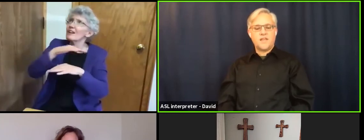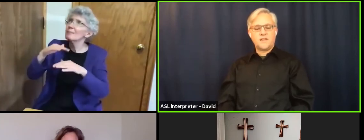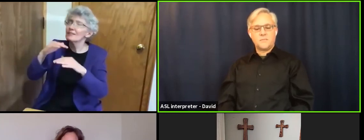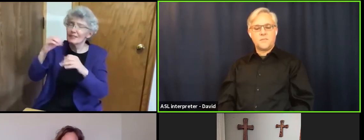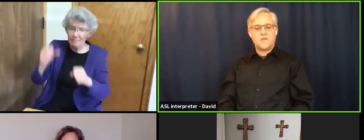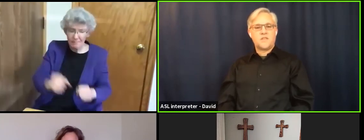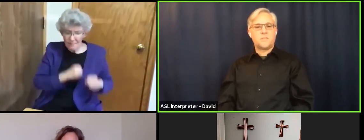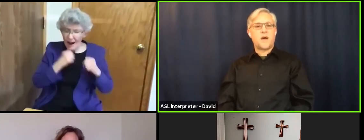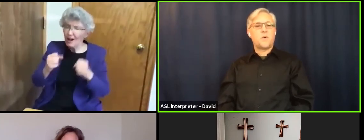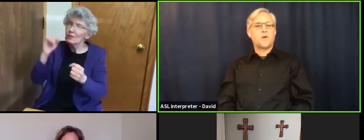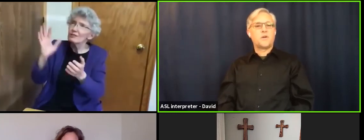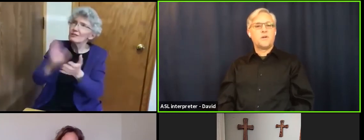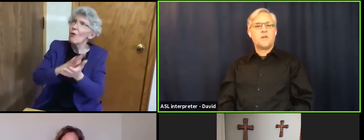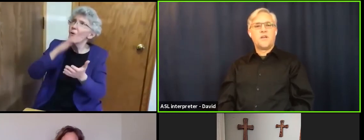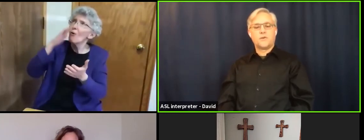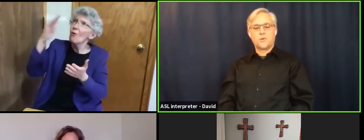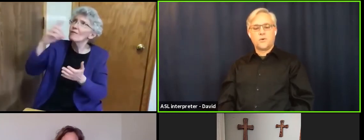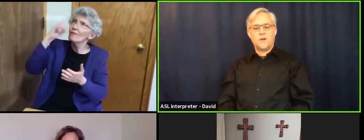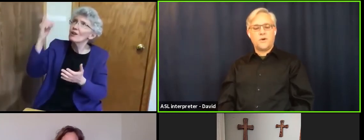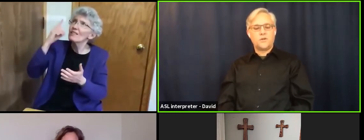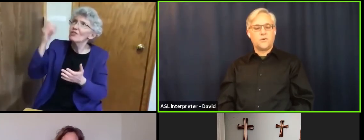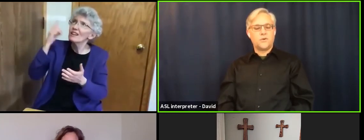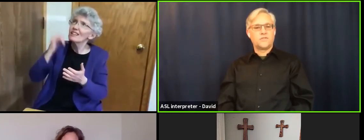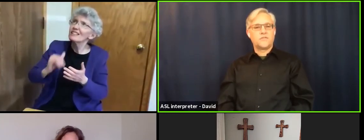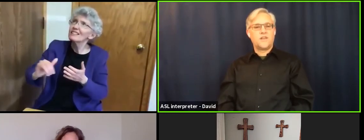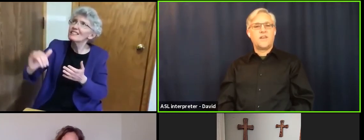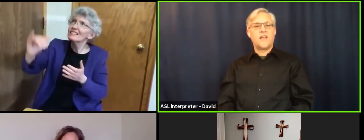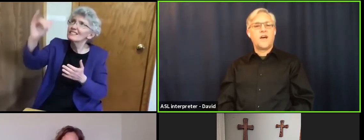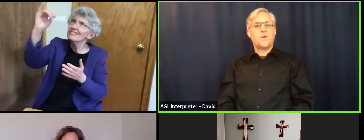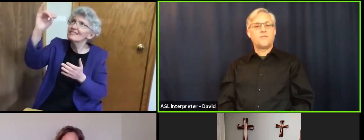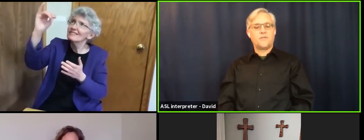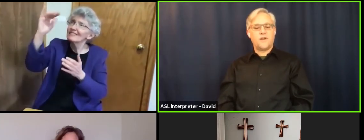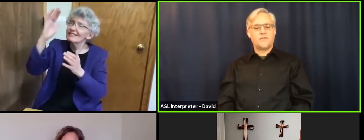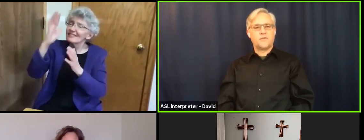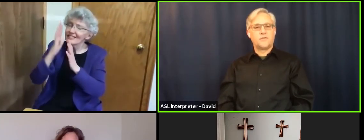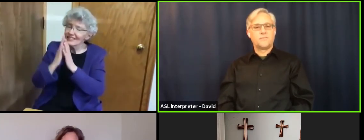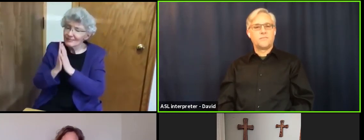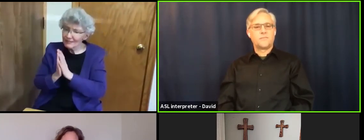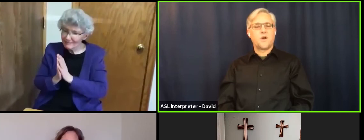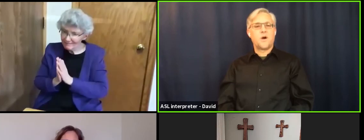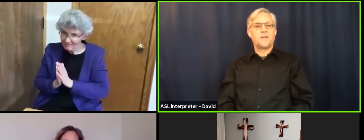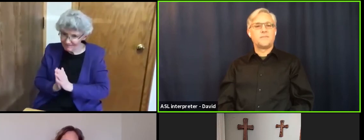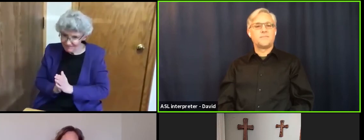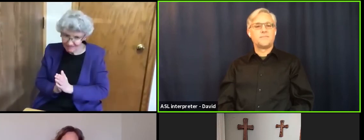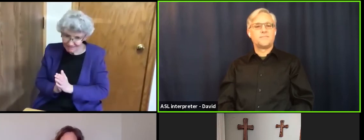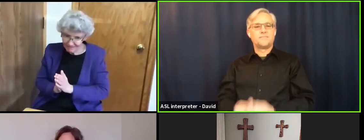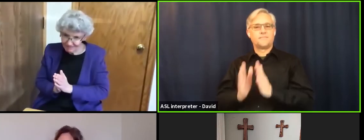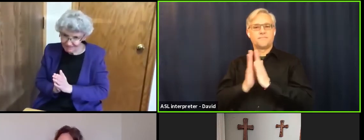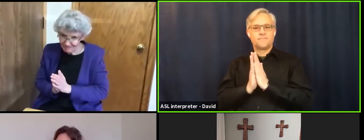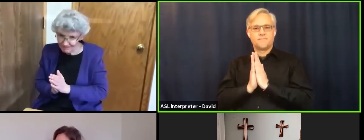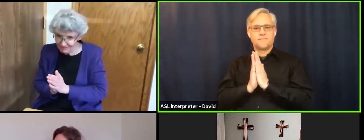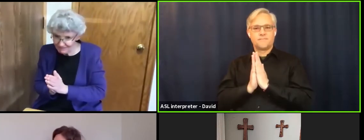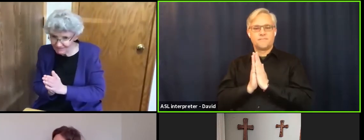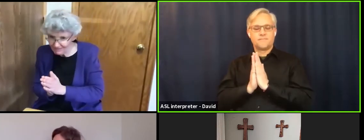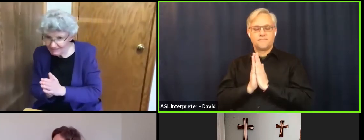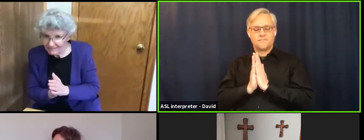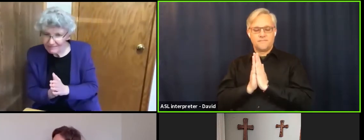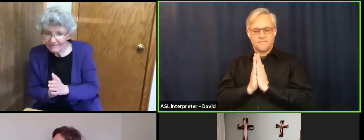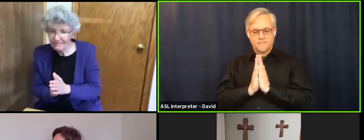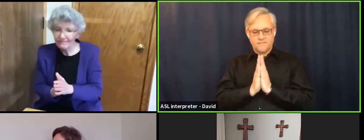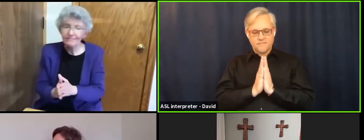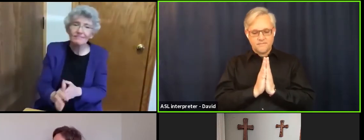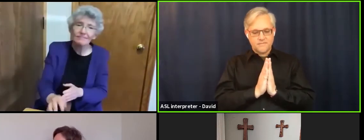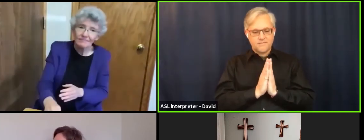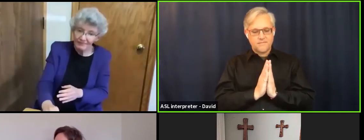For the kingdom, the power, and the glory are yours, now and forever. Amen.